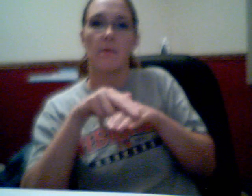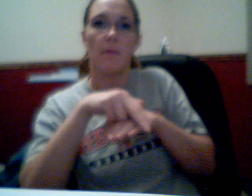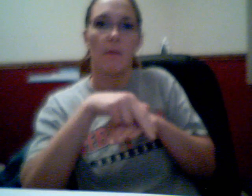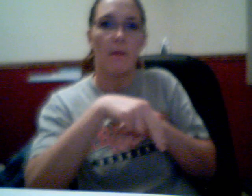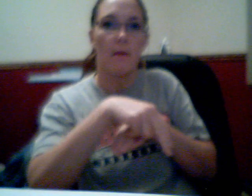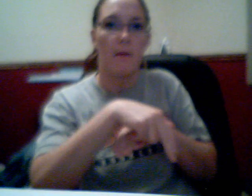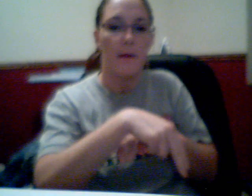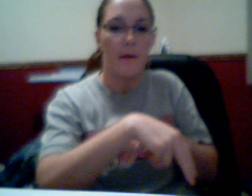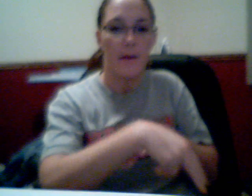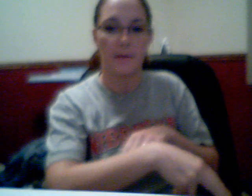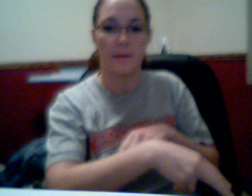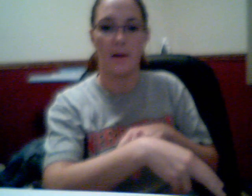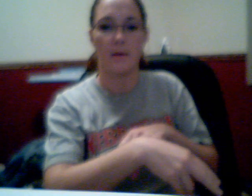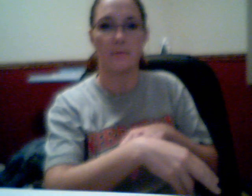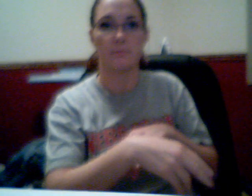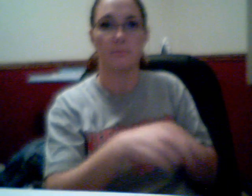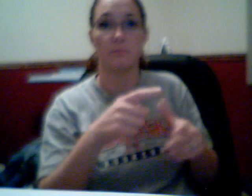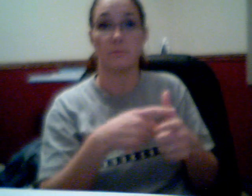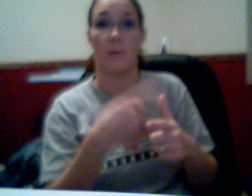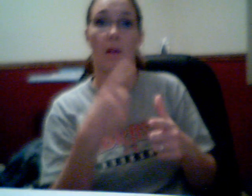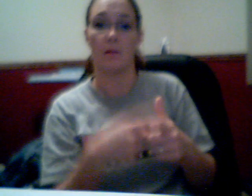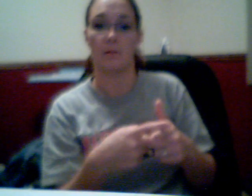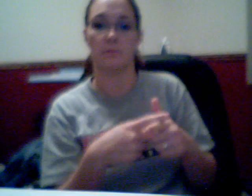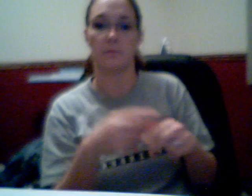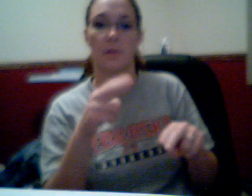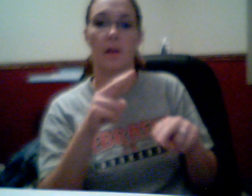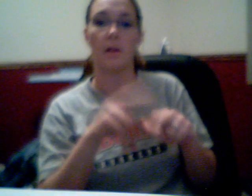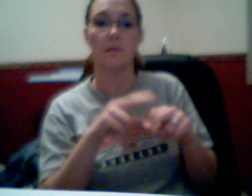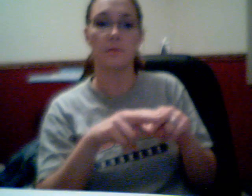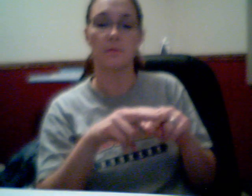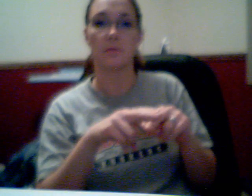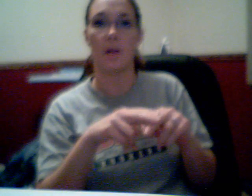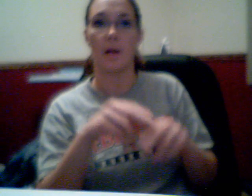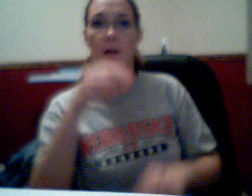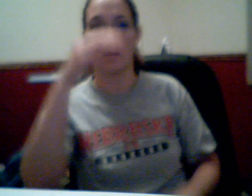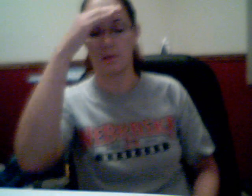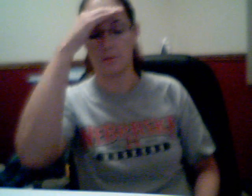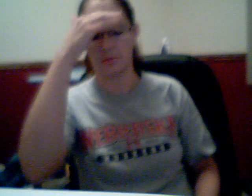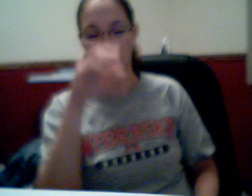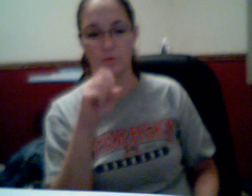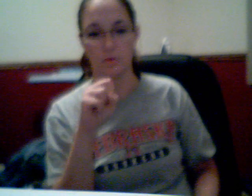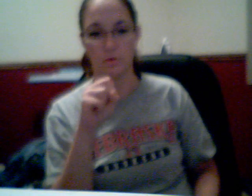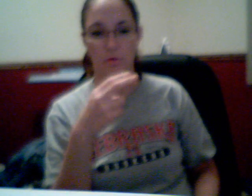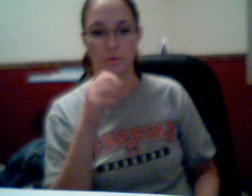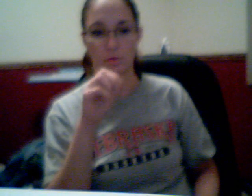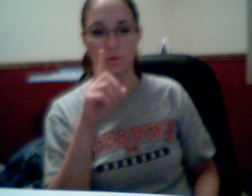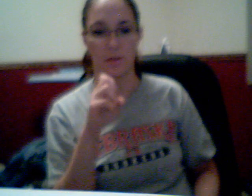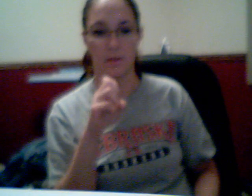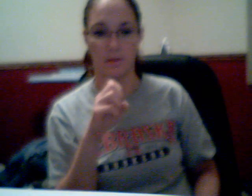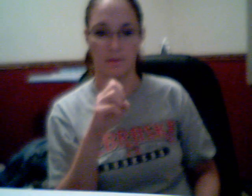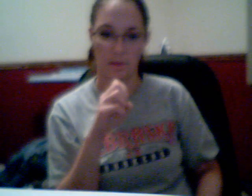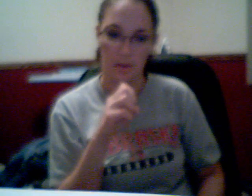on the pitchfork. Stacking's a job for two, that's a fact, he said. This way takes too much time.